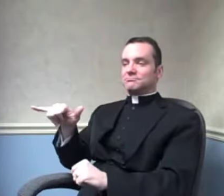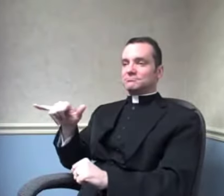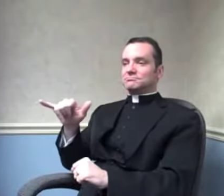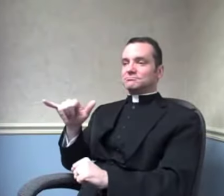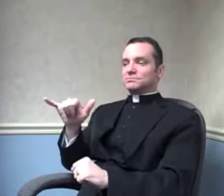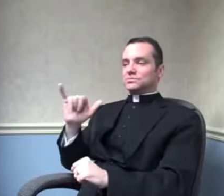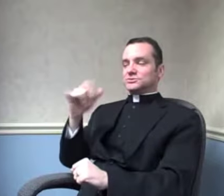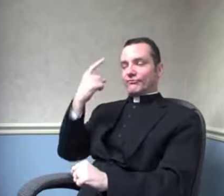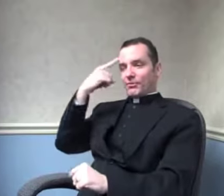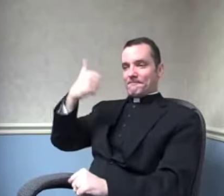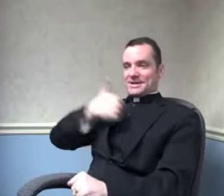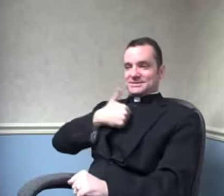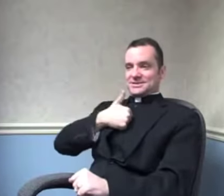deaf people there.